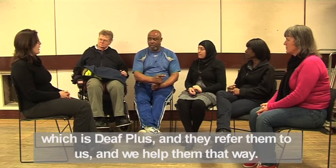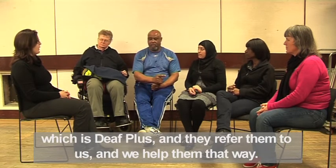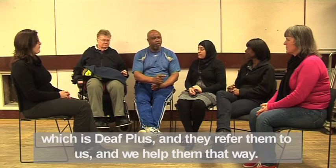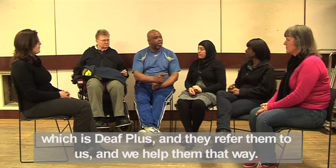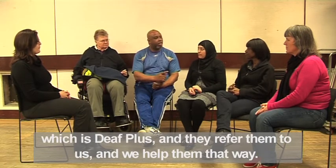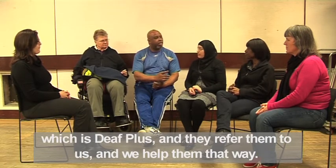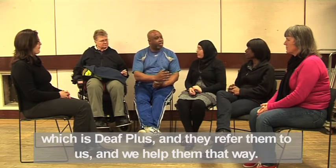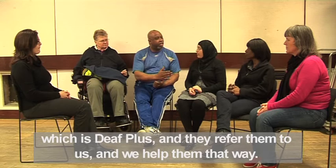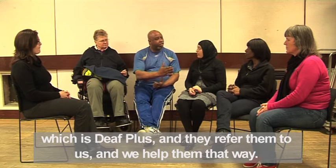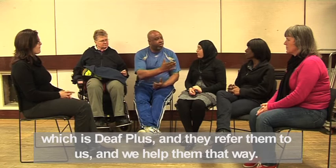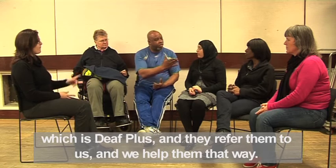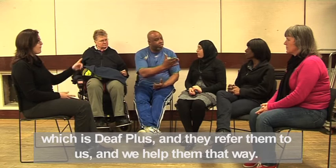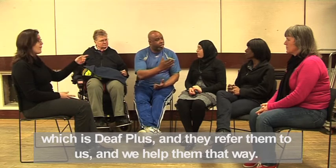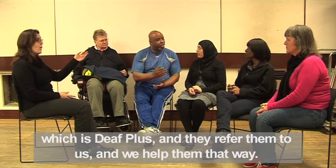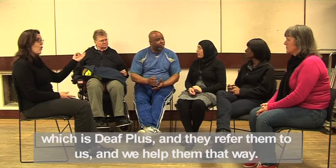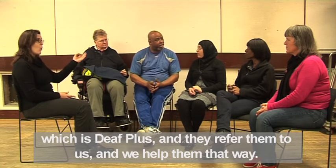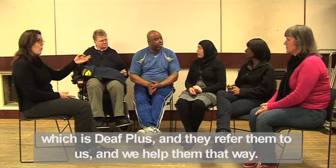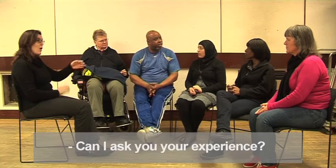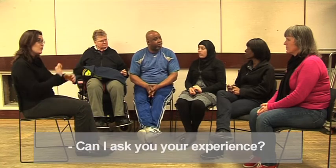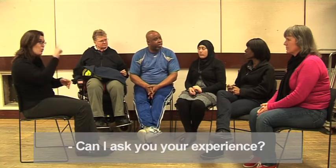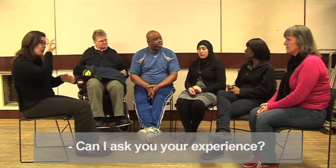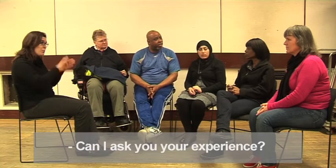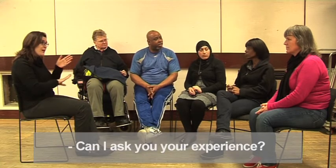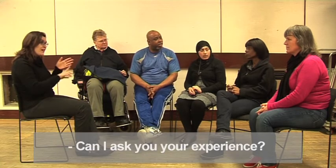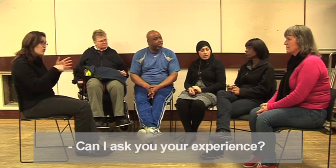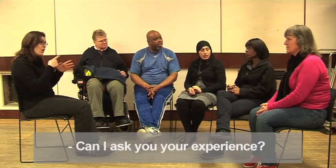way. Okay. Can I ask you your experience, please?